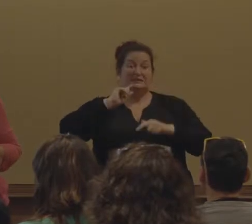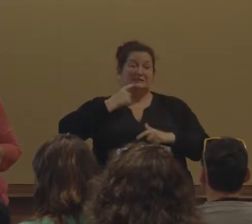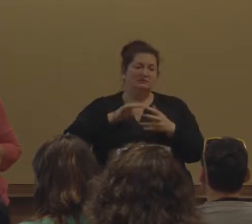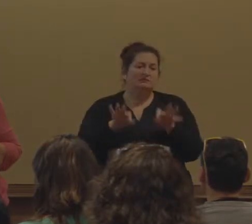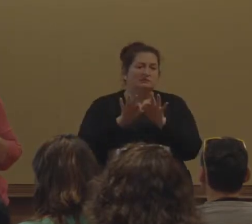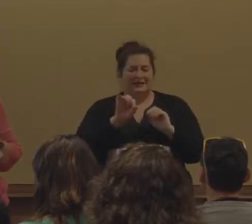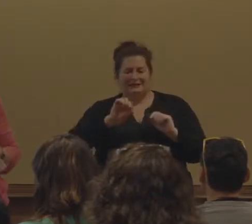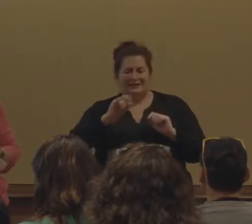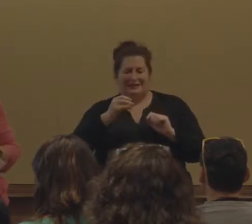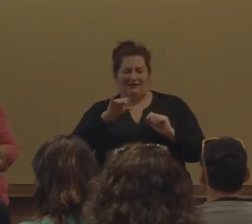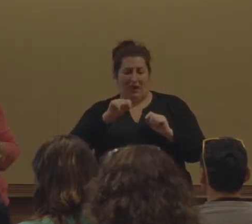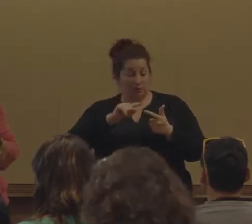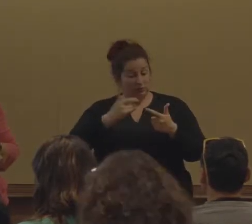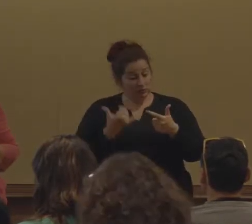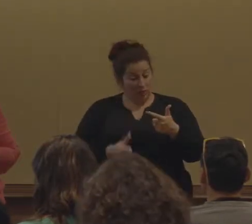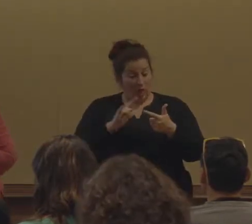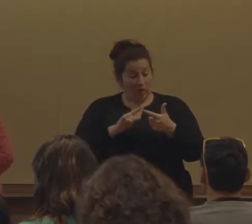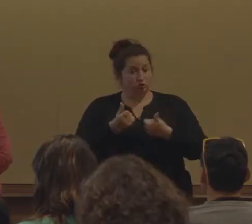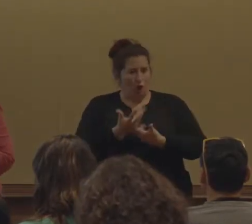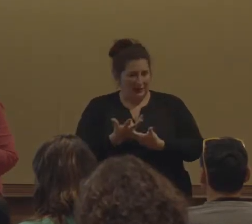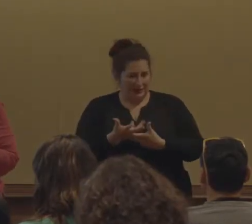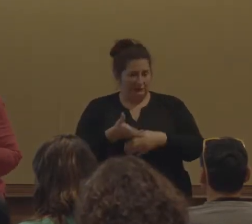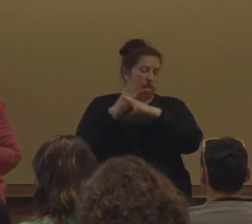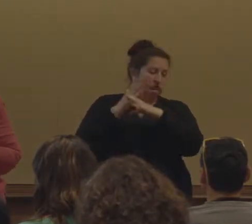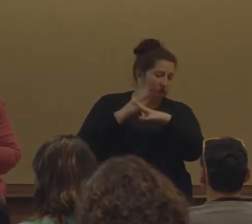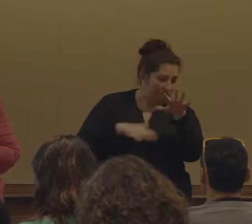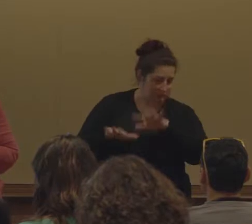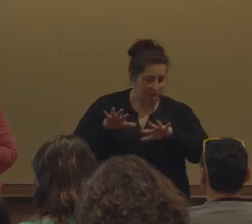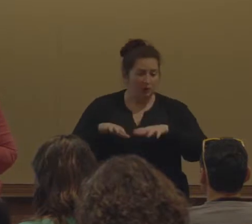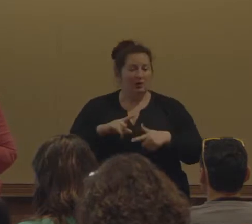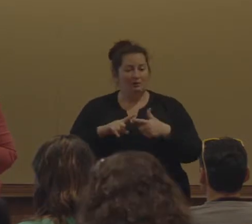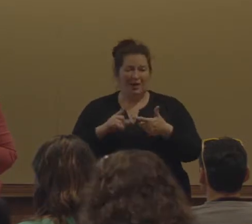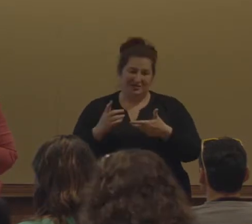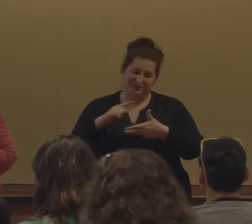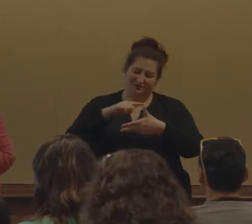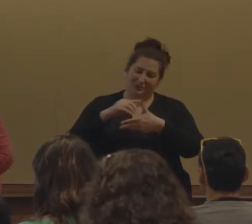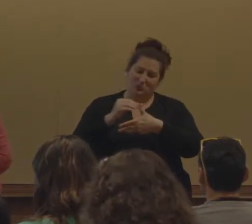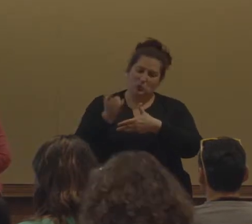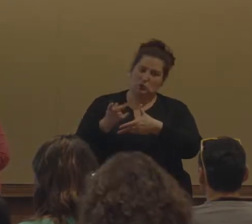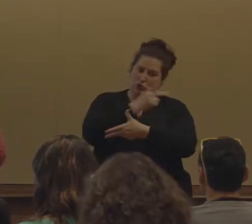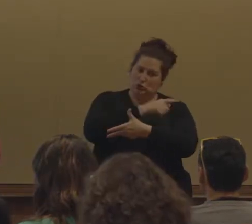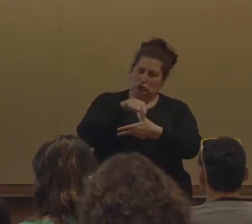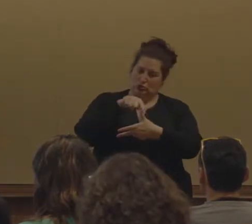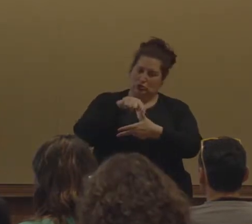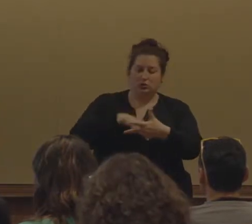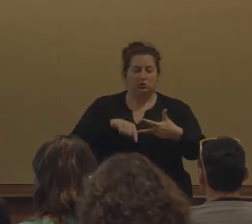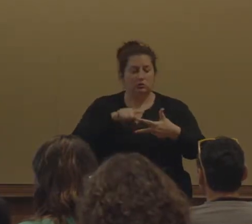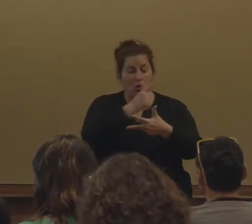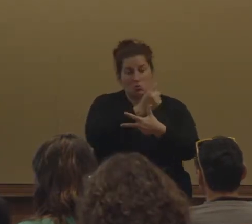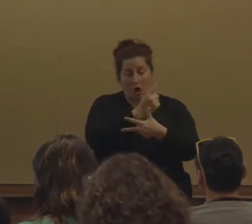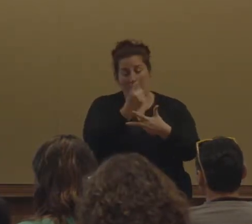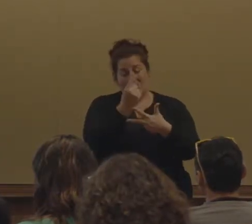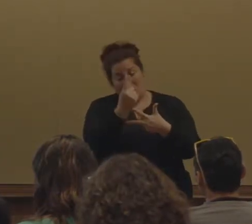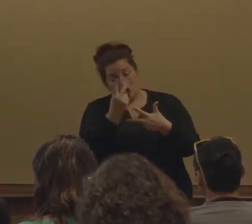disability. So you still have a disability that's causing impediment, but not quite as much as someone who has a most significant. So it's 1 or 2 of